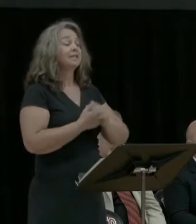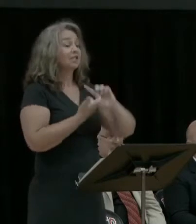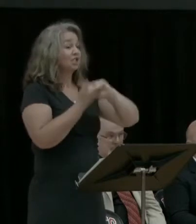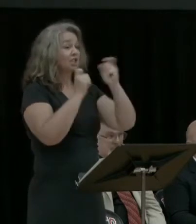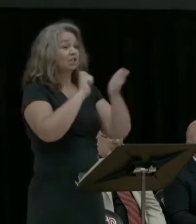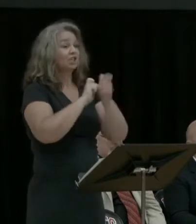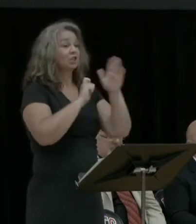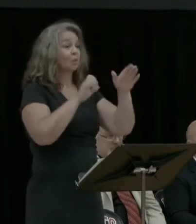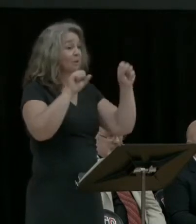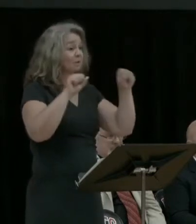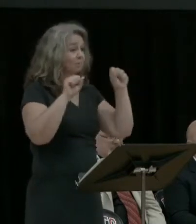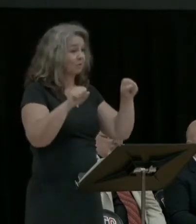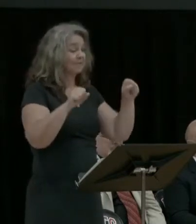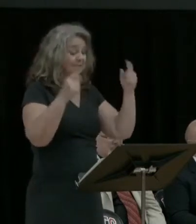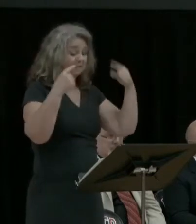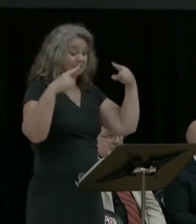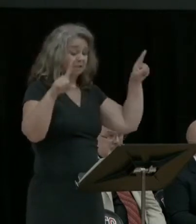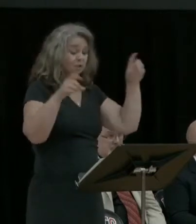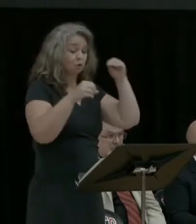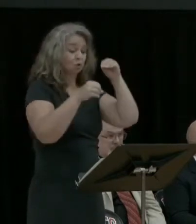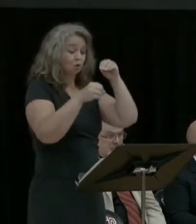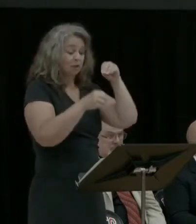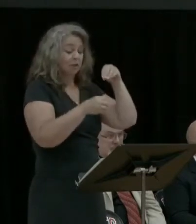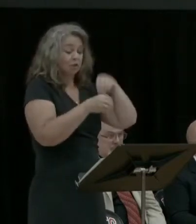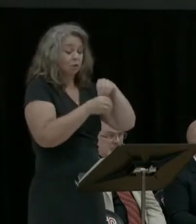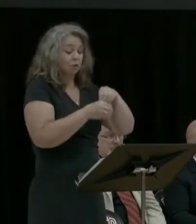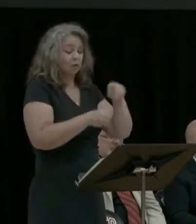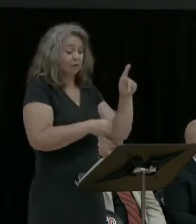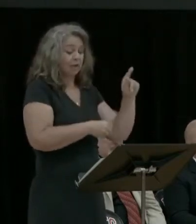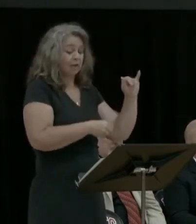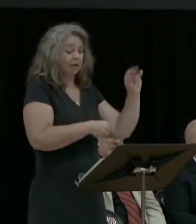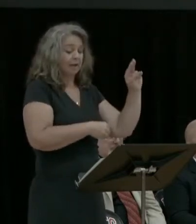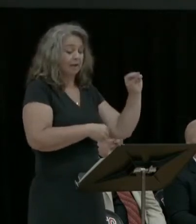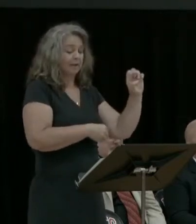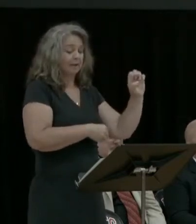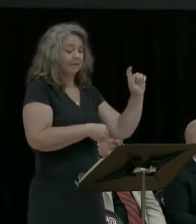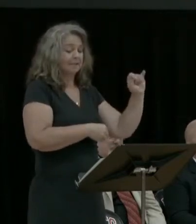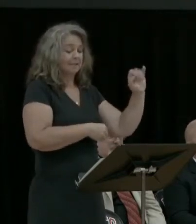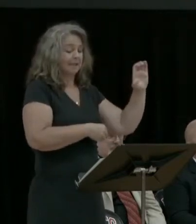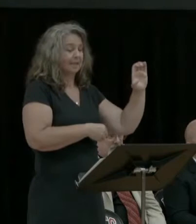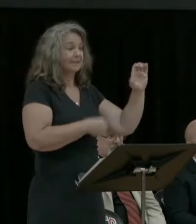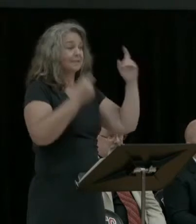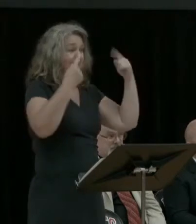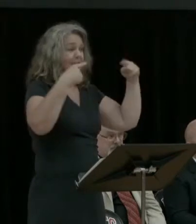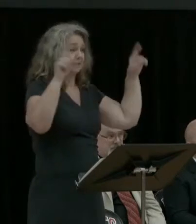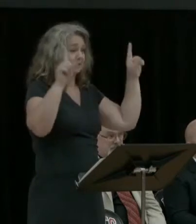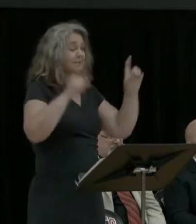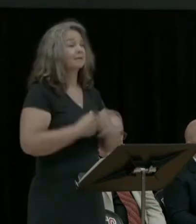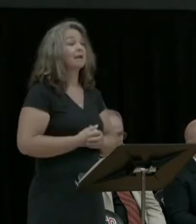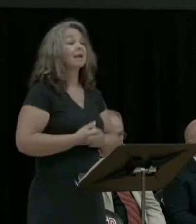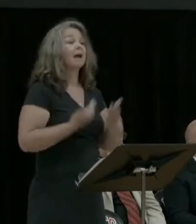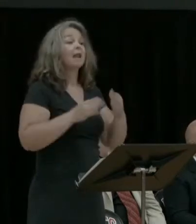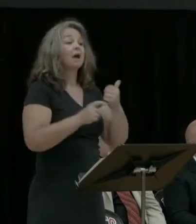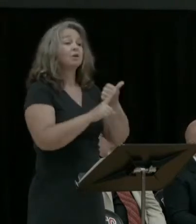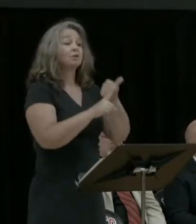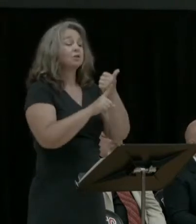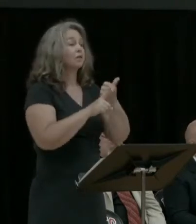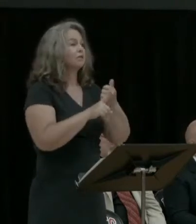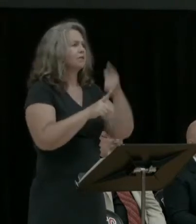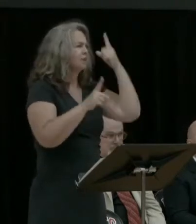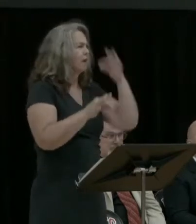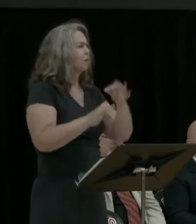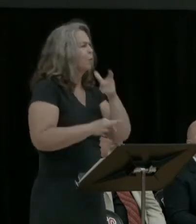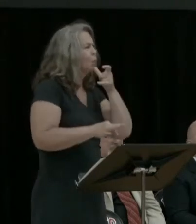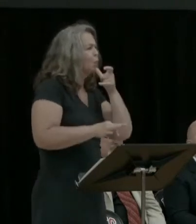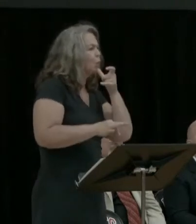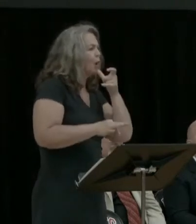success, to bring yourselves the joy you deserve, and to give yourselves the time to decide who and what you want